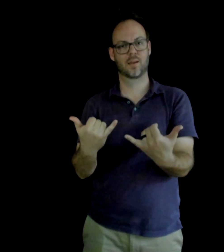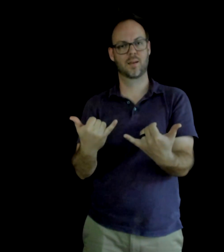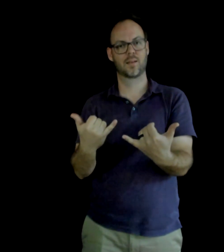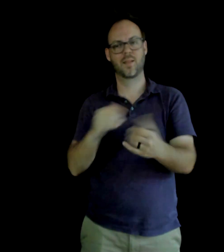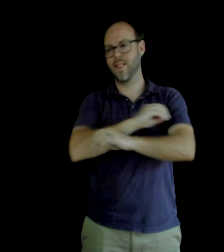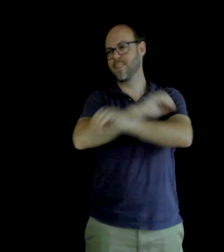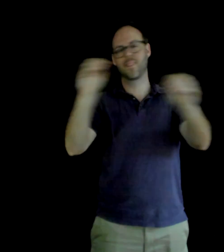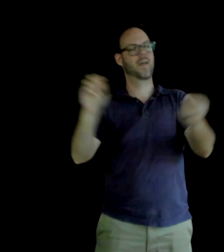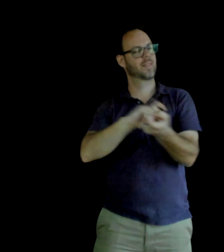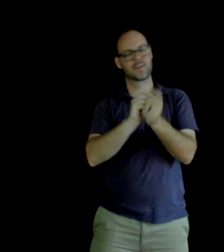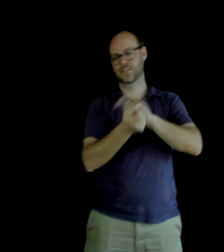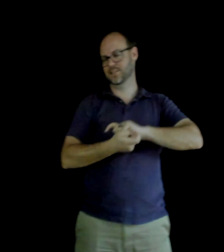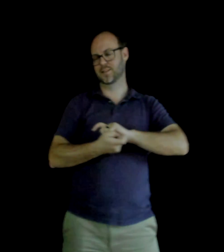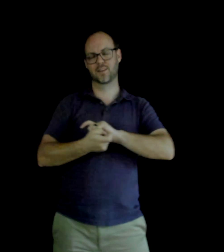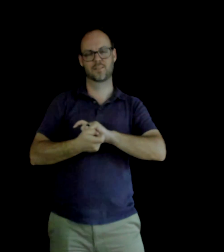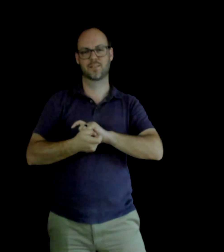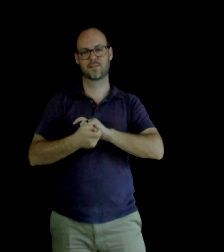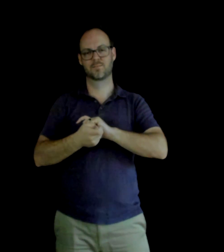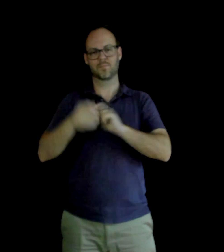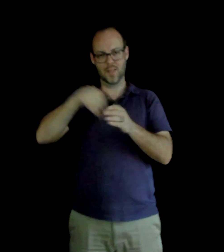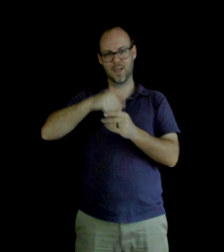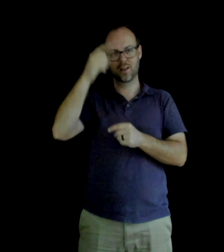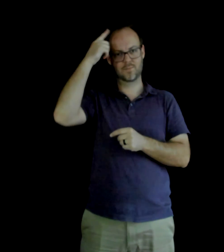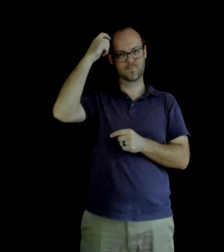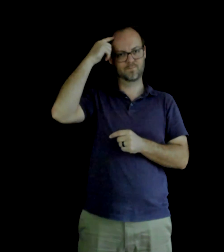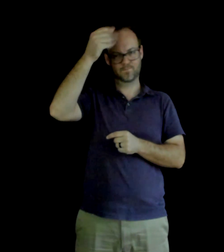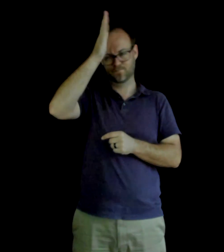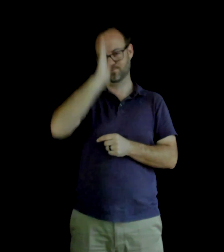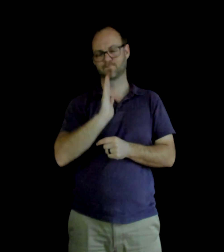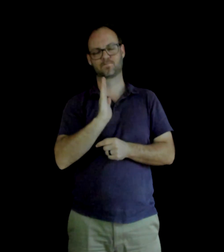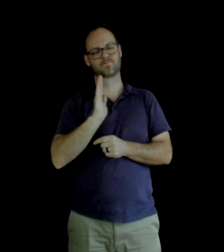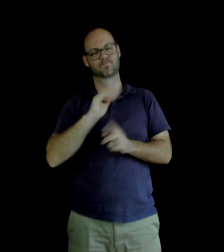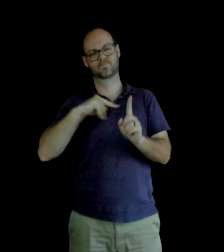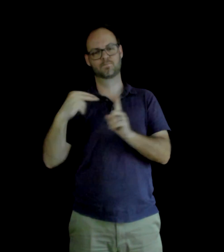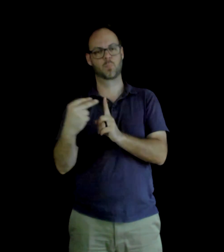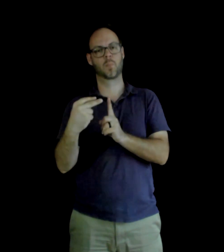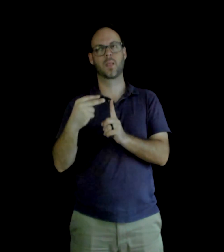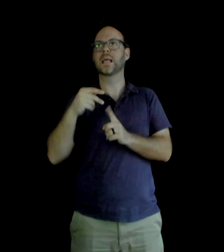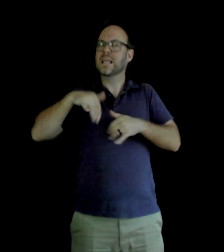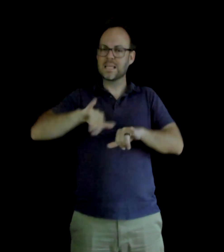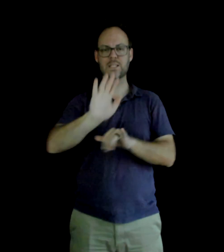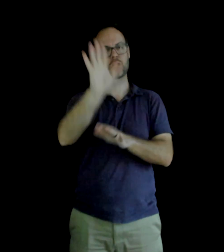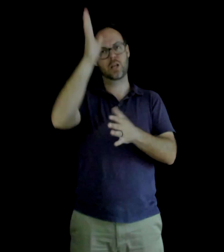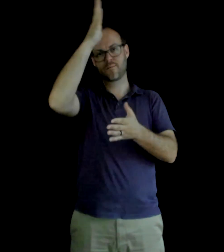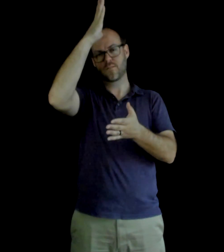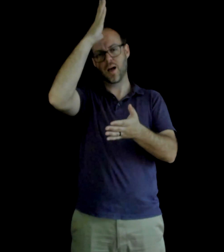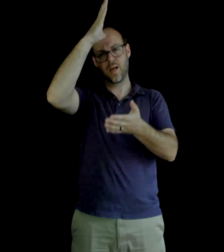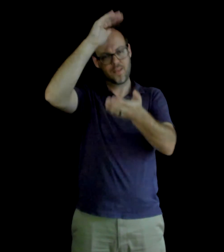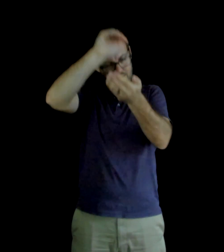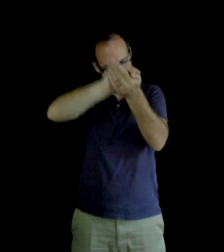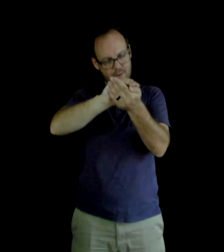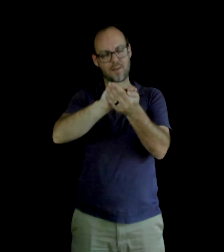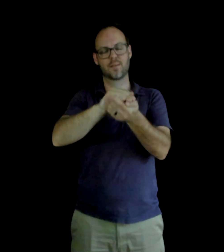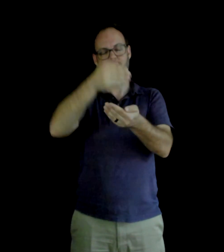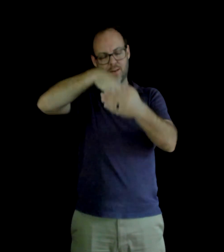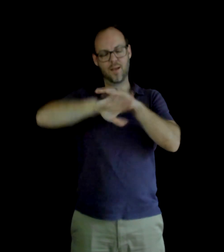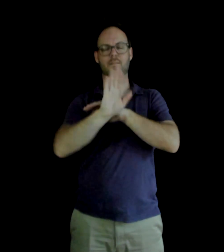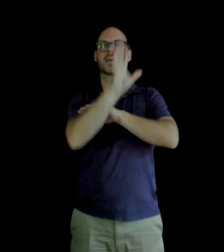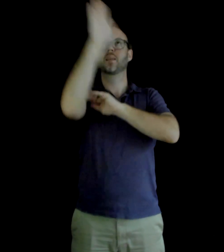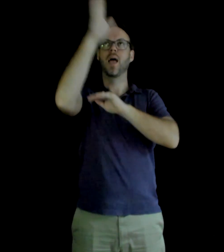today, nothing changes as far as God's concerned. He still loves you. He's still your Father in heaven. All the promises are intact, and he's